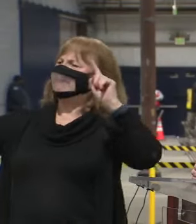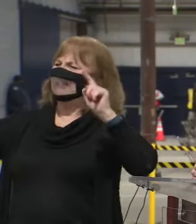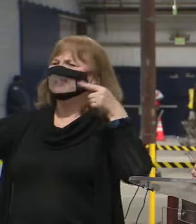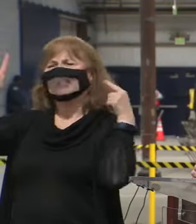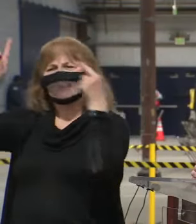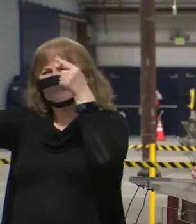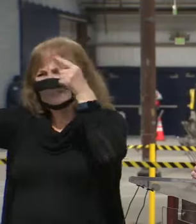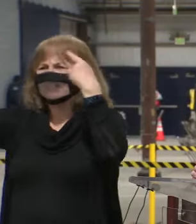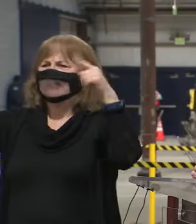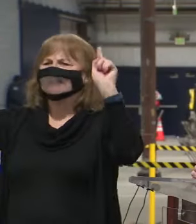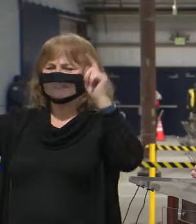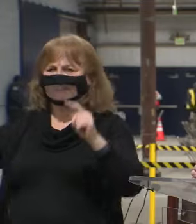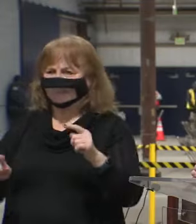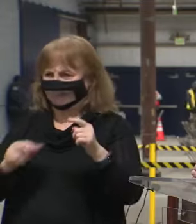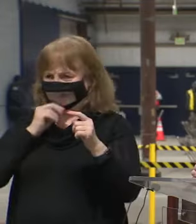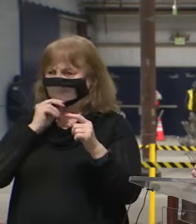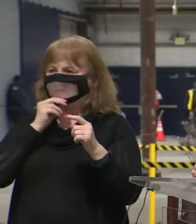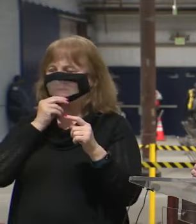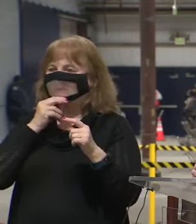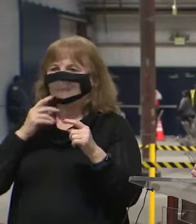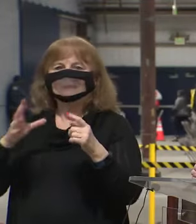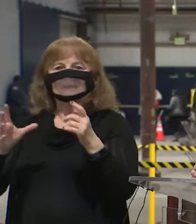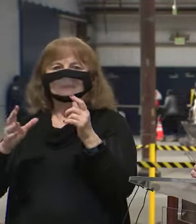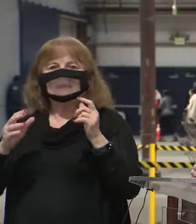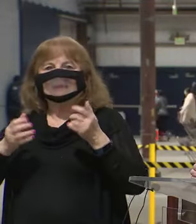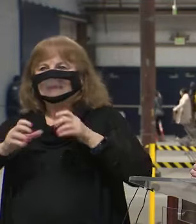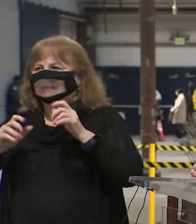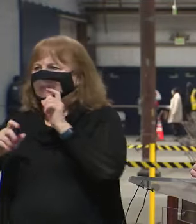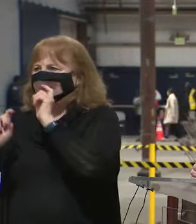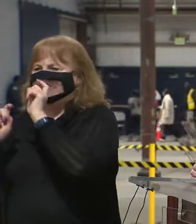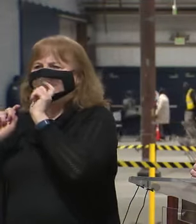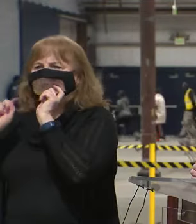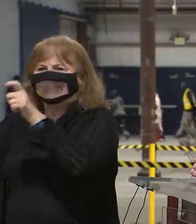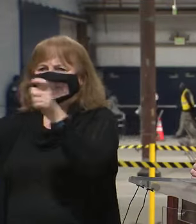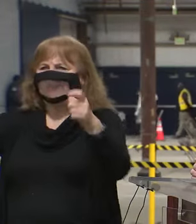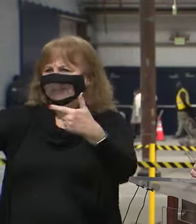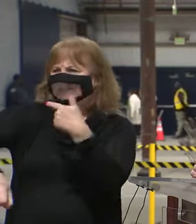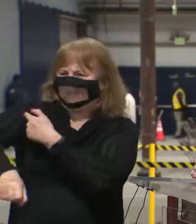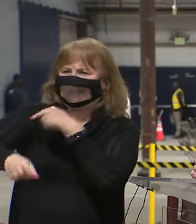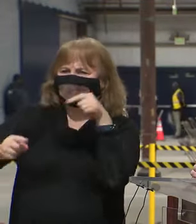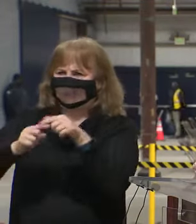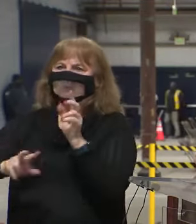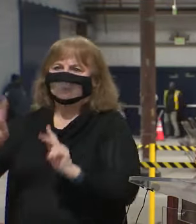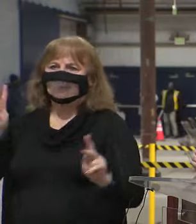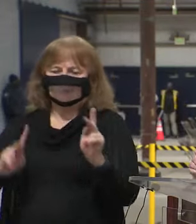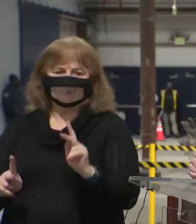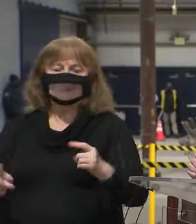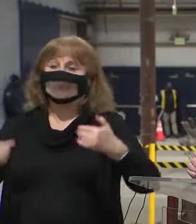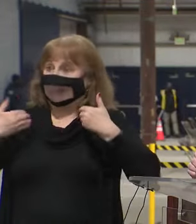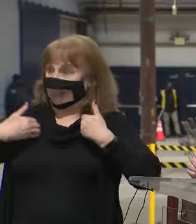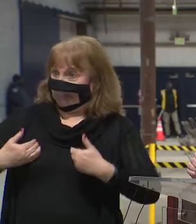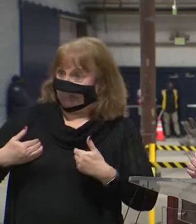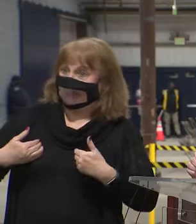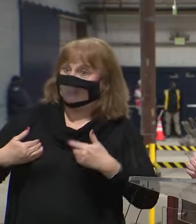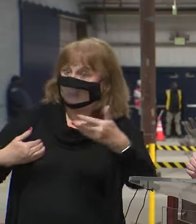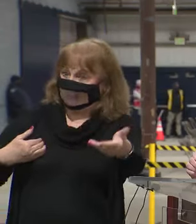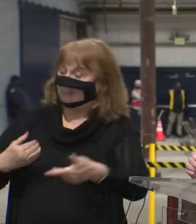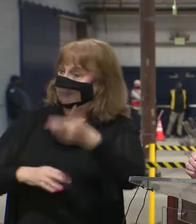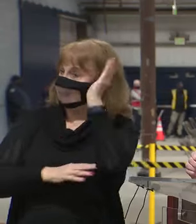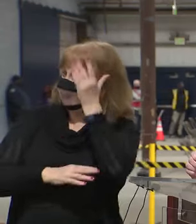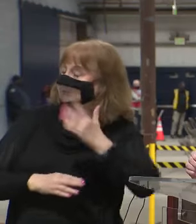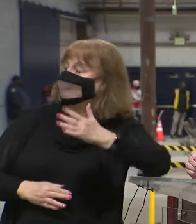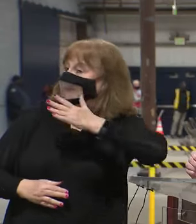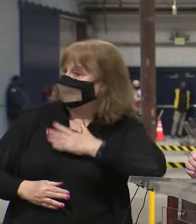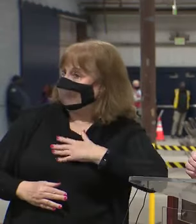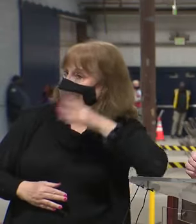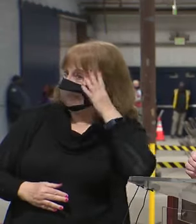mission of getting the vaccine in the arms. And I was invited to talk about